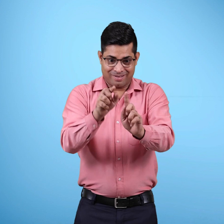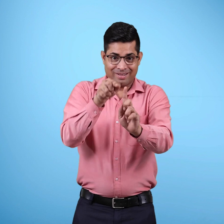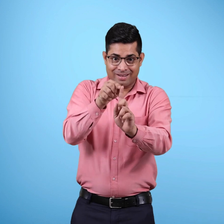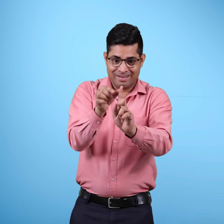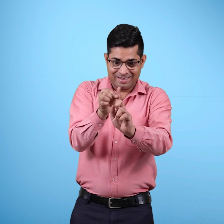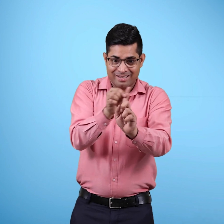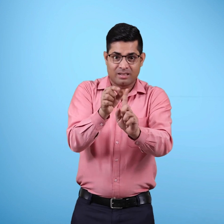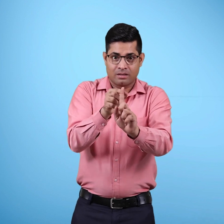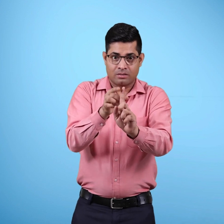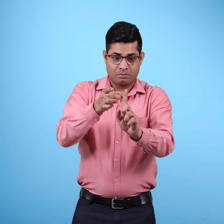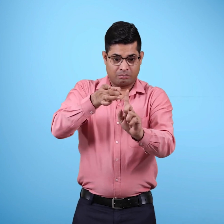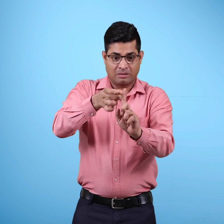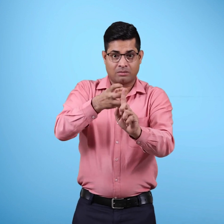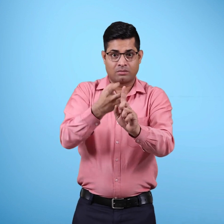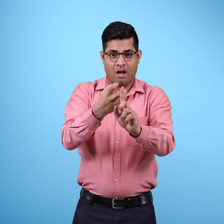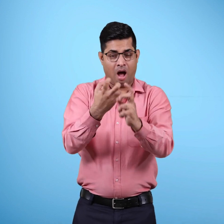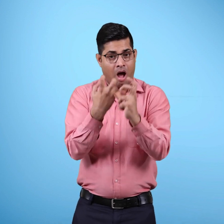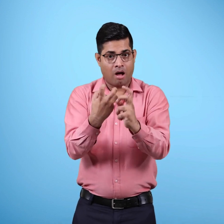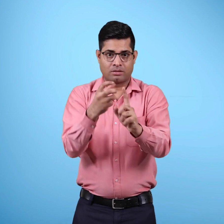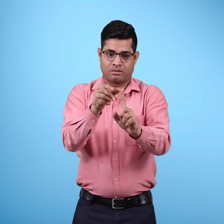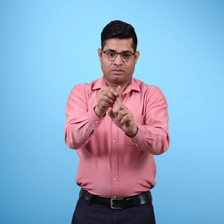The stem is hard but not very thick.